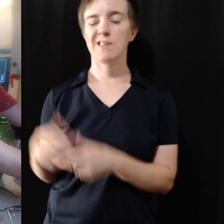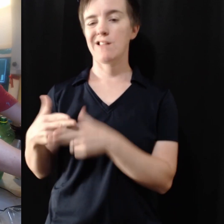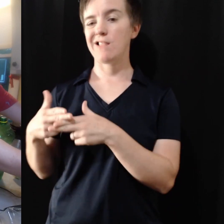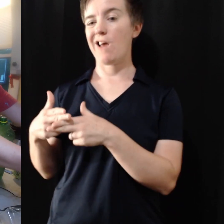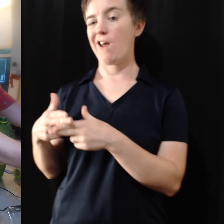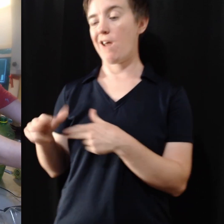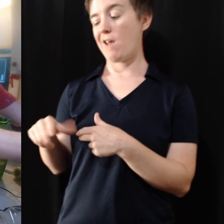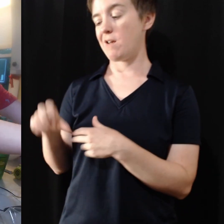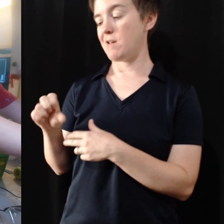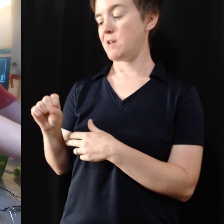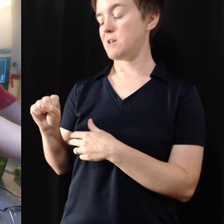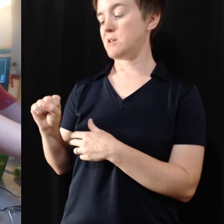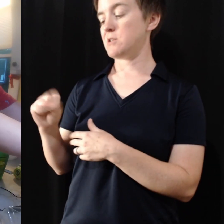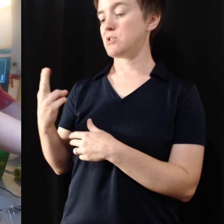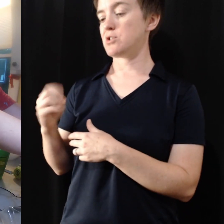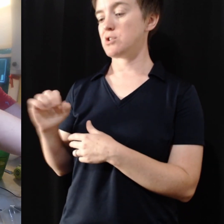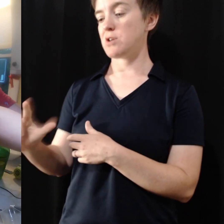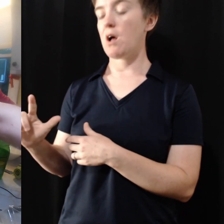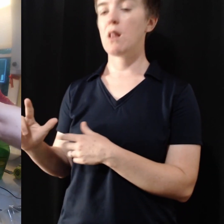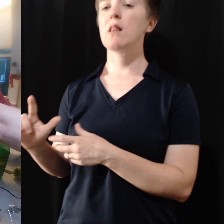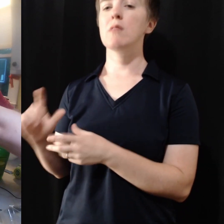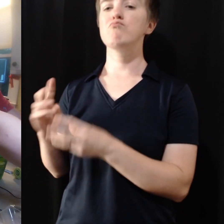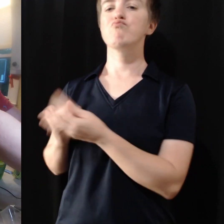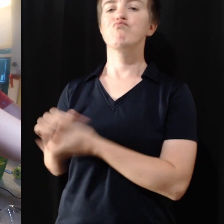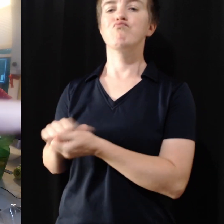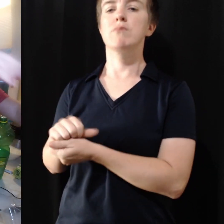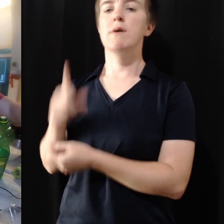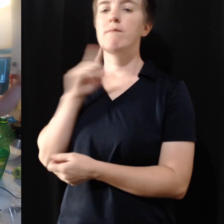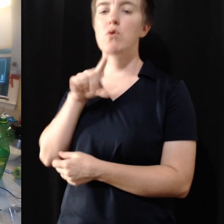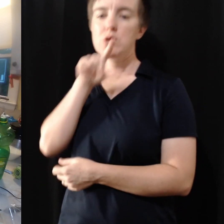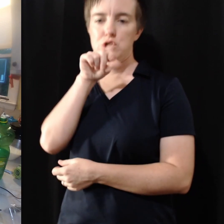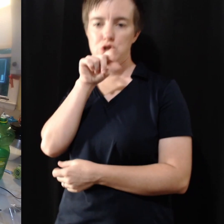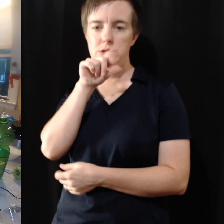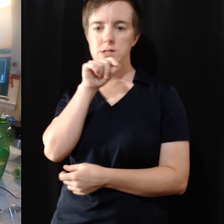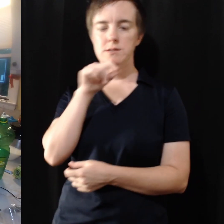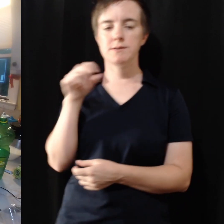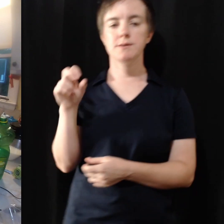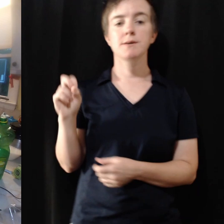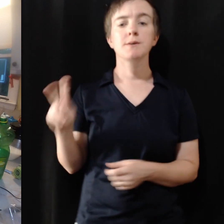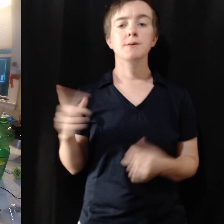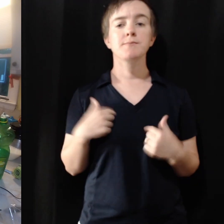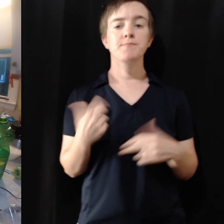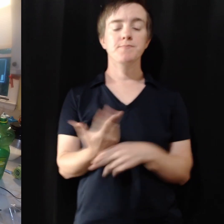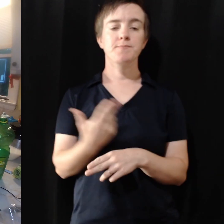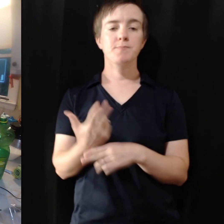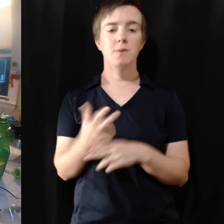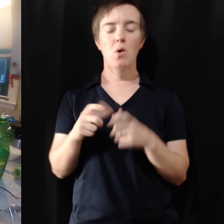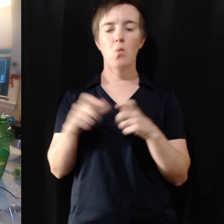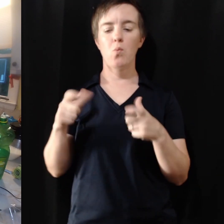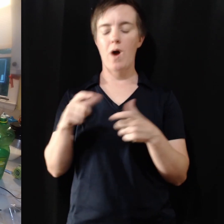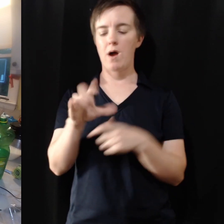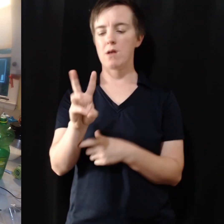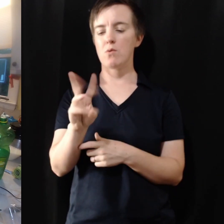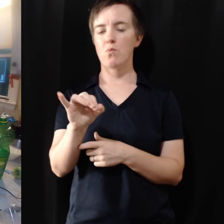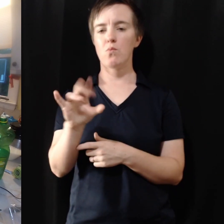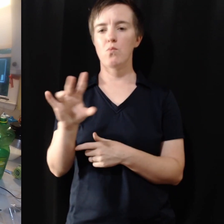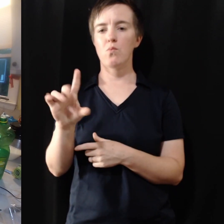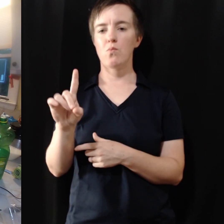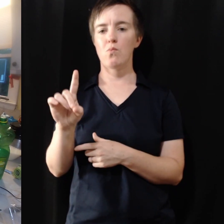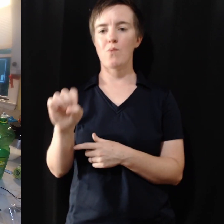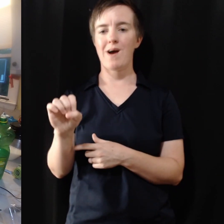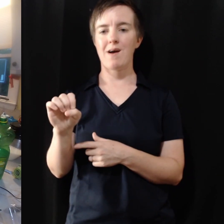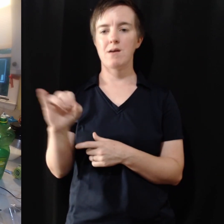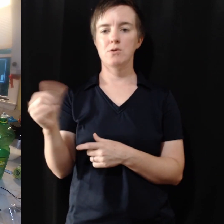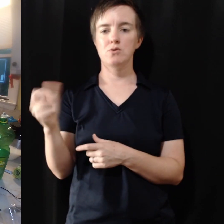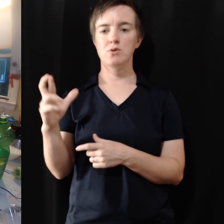Eggshell gets crushed up and goes to the chickens. Okay, so I am using a wide mouth jar here because my immersion